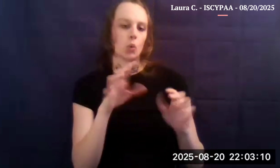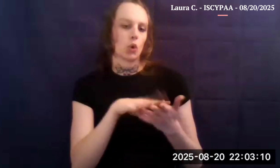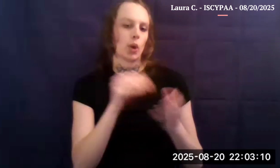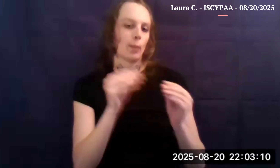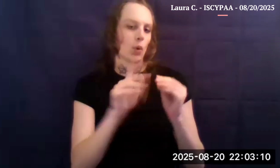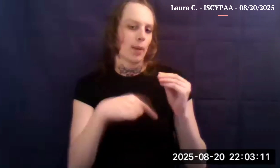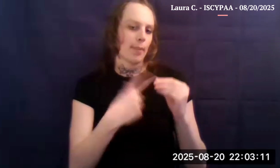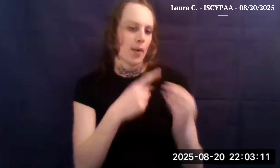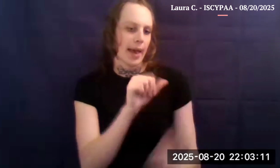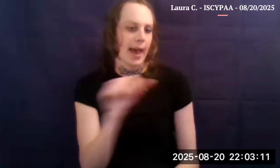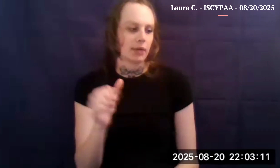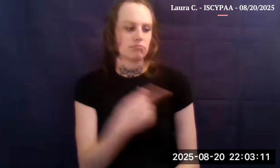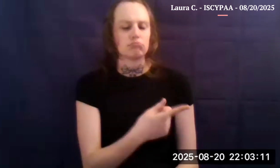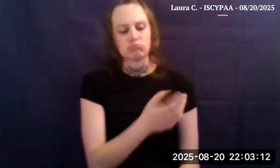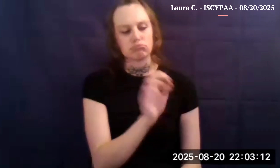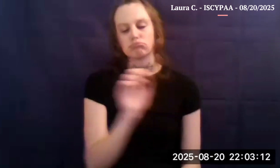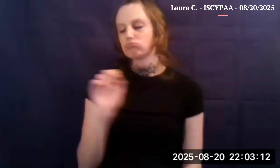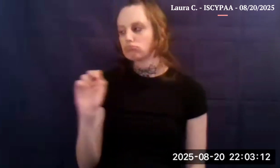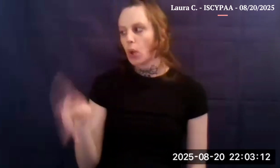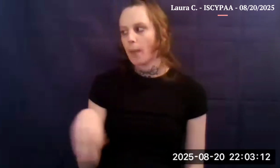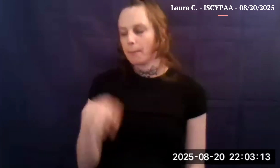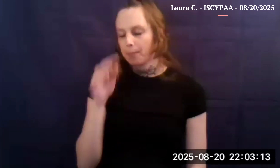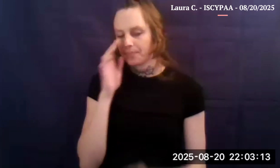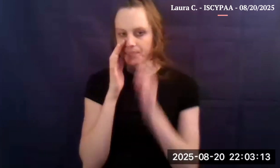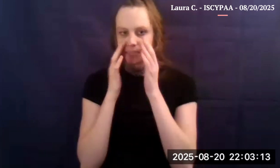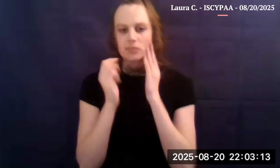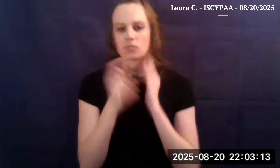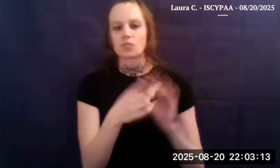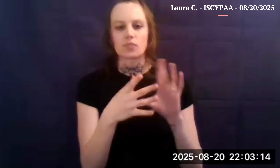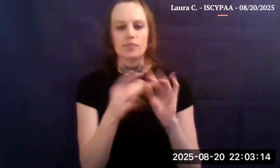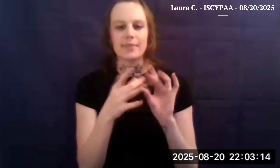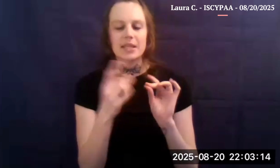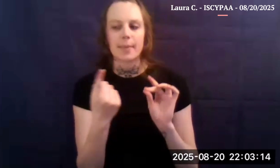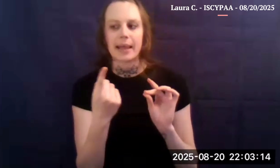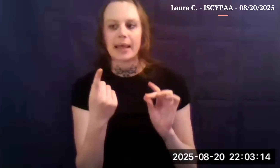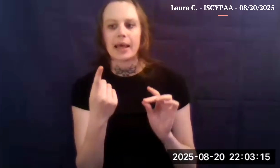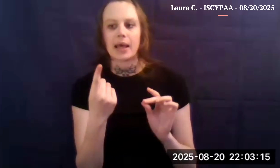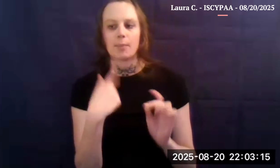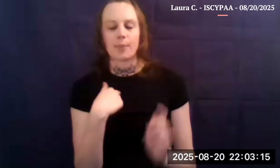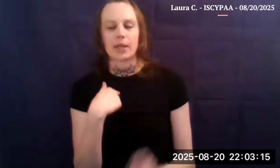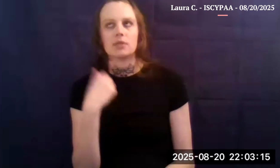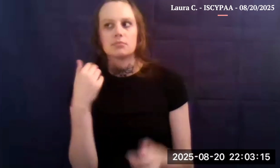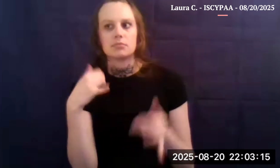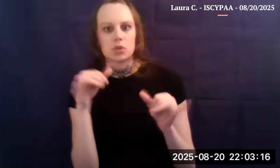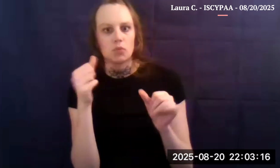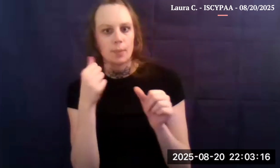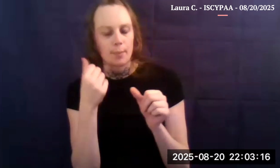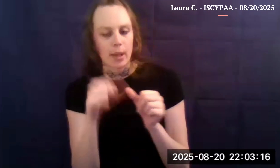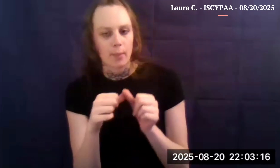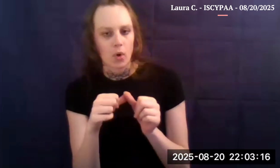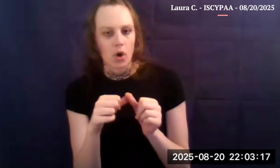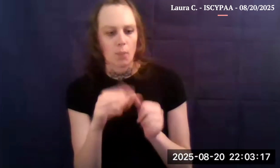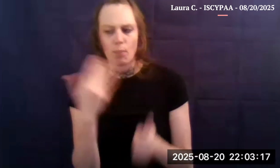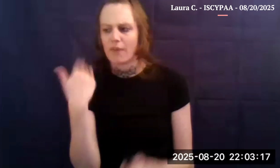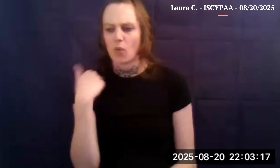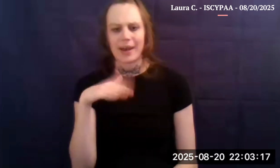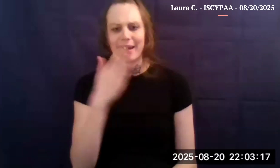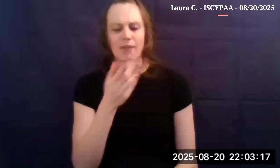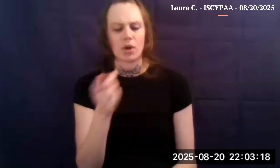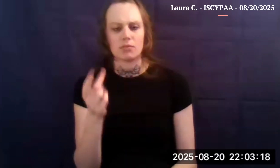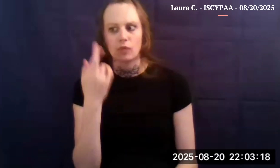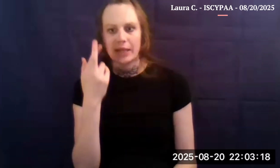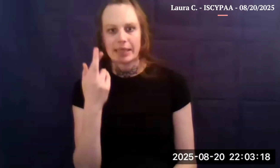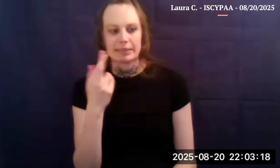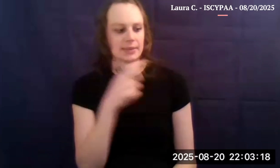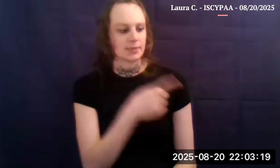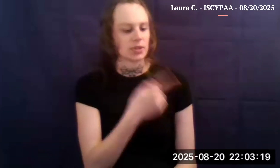she's like, okay, and she said something that really stuck with me that like I guess never clicked before. She's like,